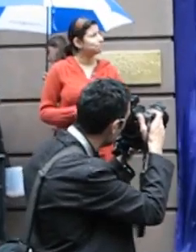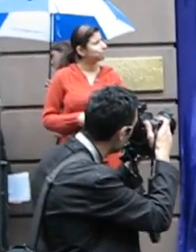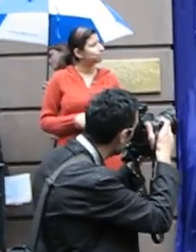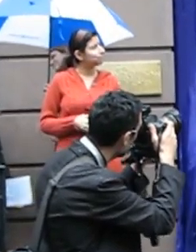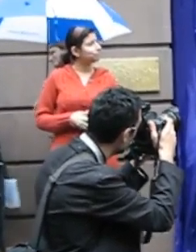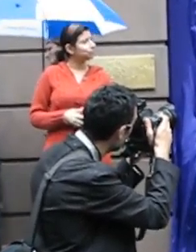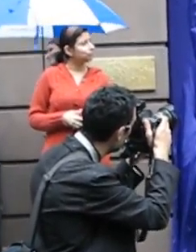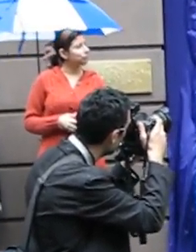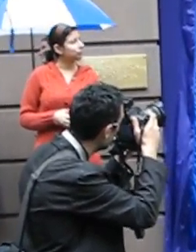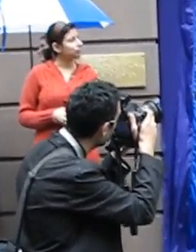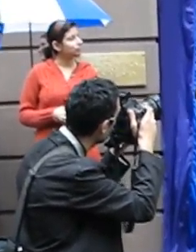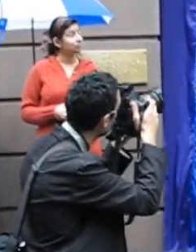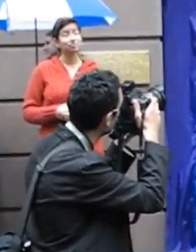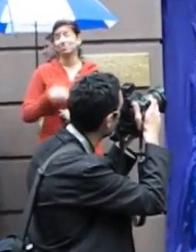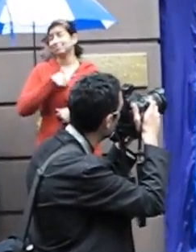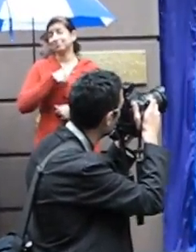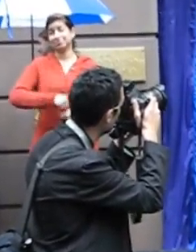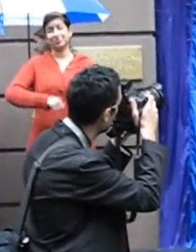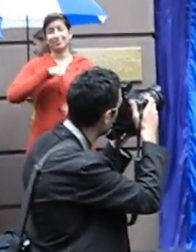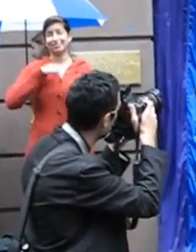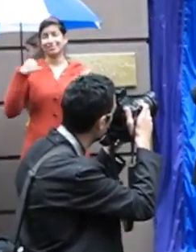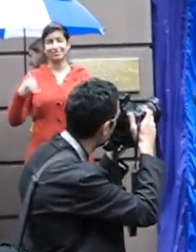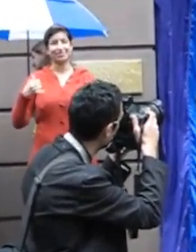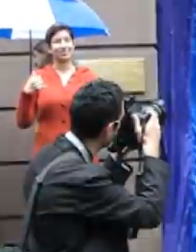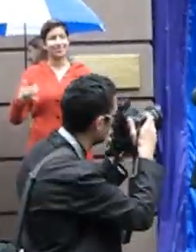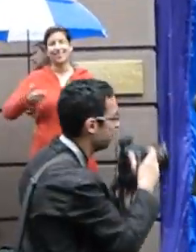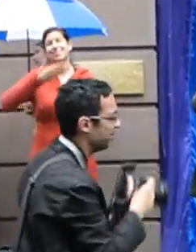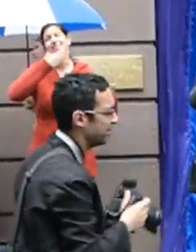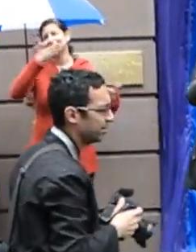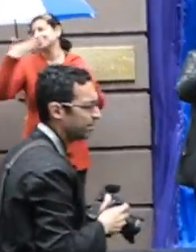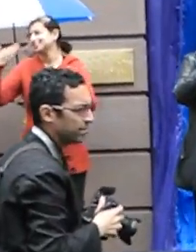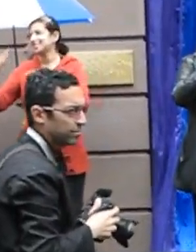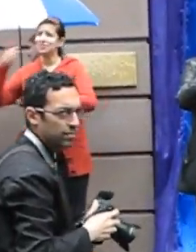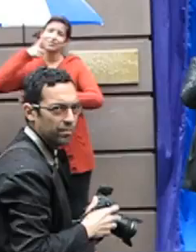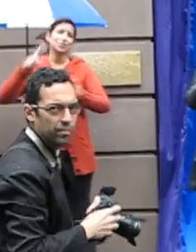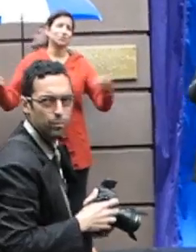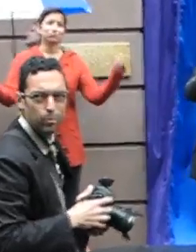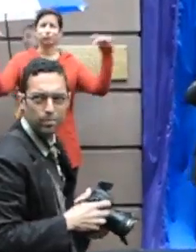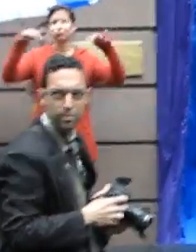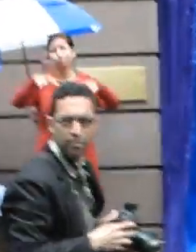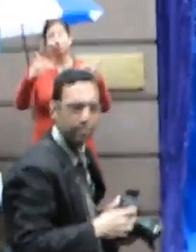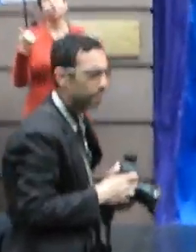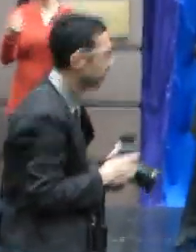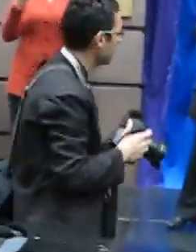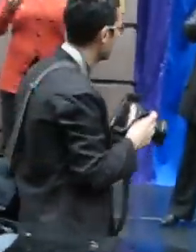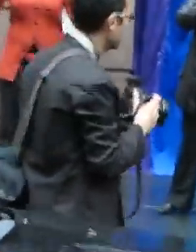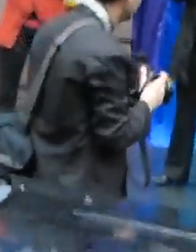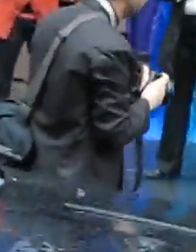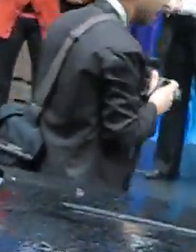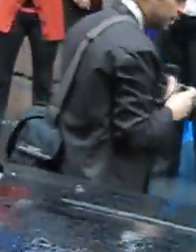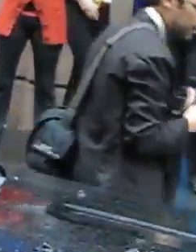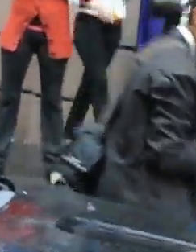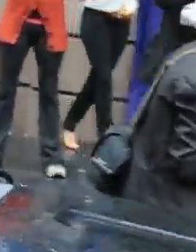So I am proud to be here today, and I thank each and every one of you for being here. Thank you very much.